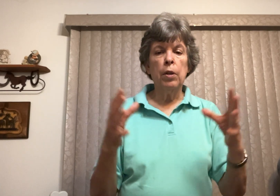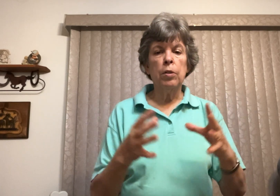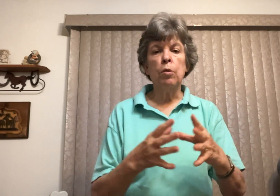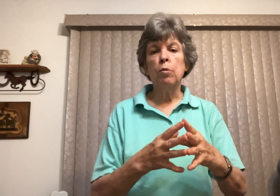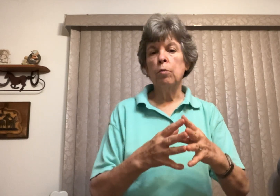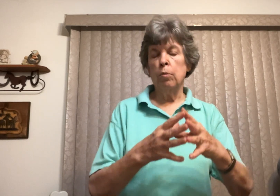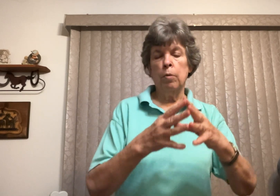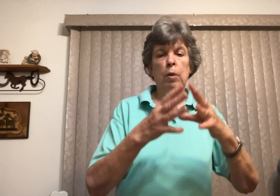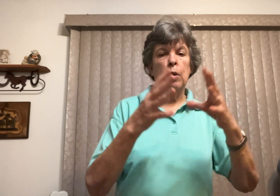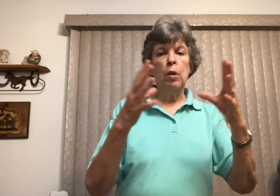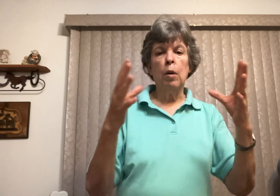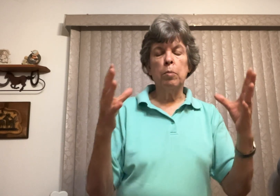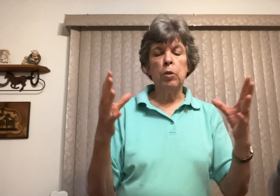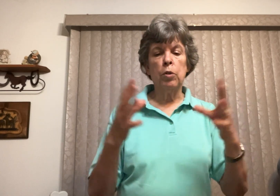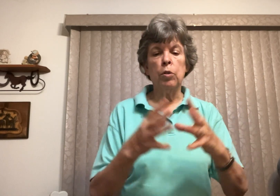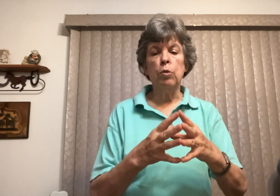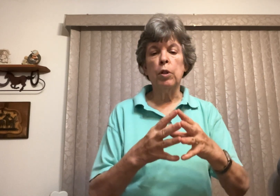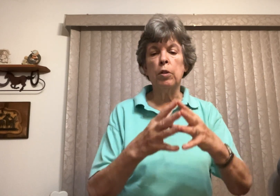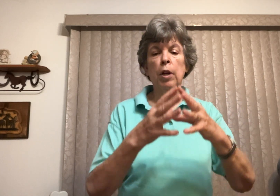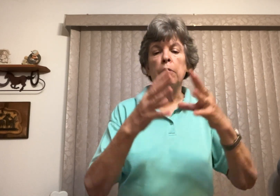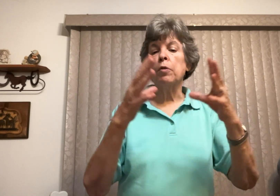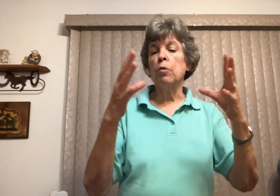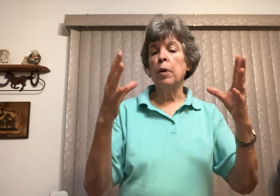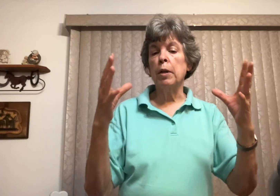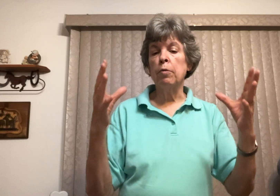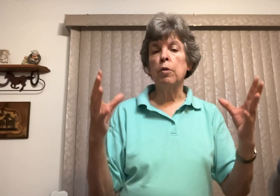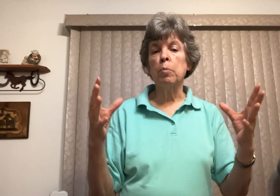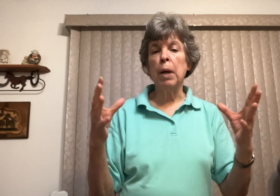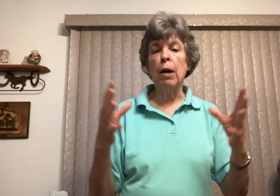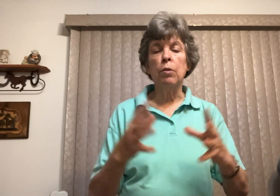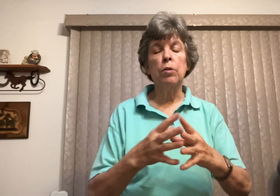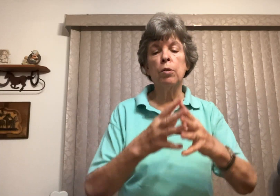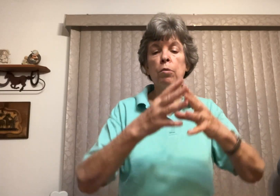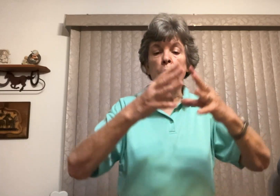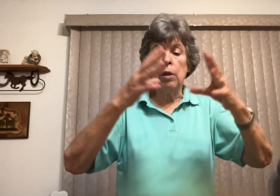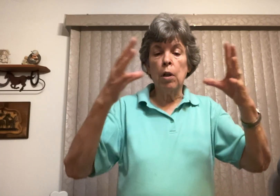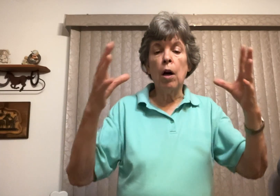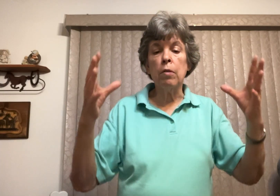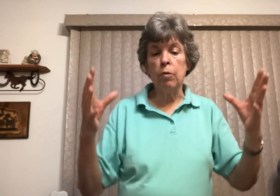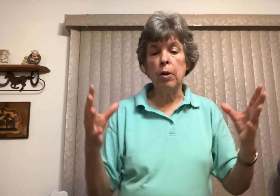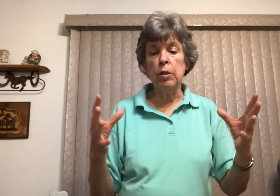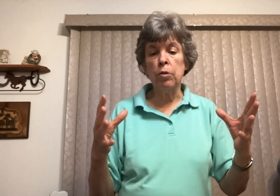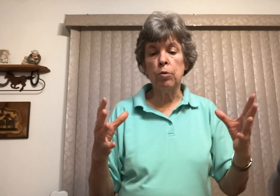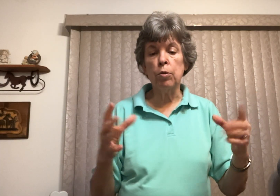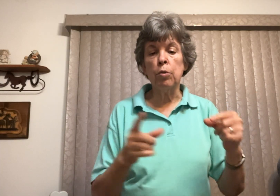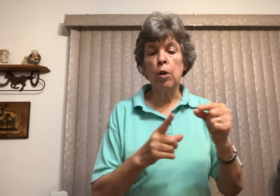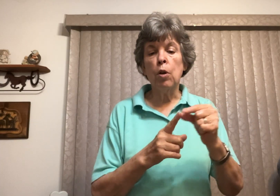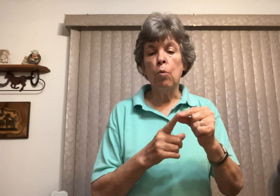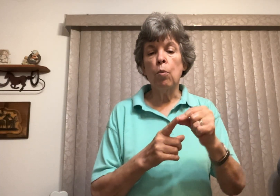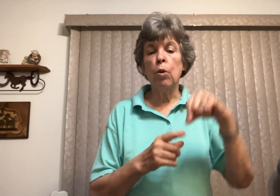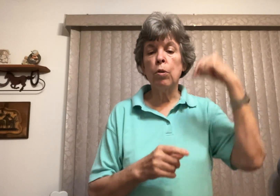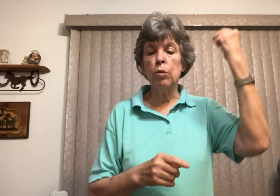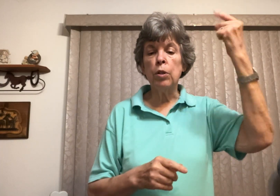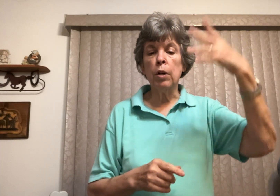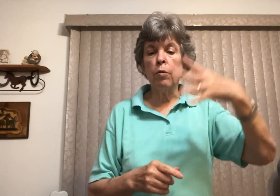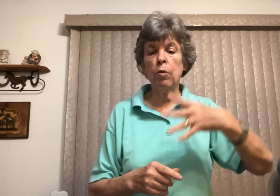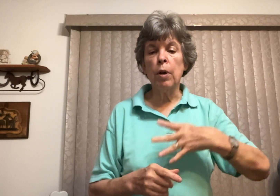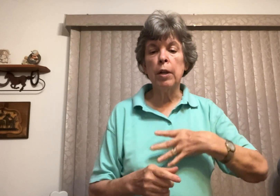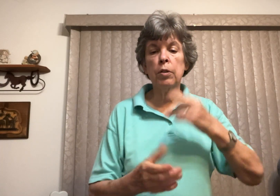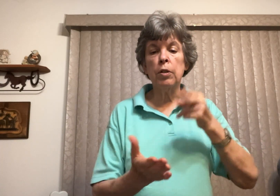So I'm just using the sign for great for abound. So a lot of grace and truth. Words of grace